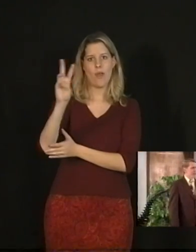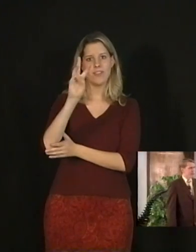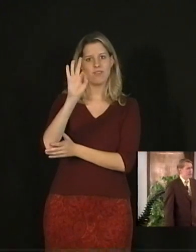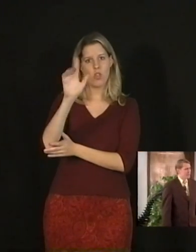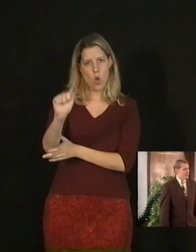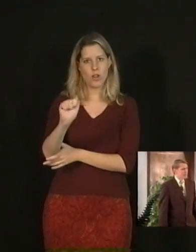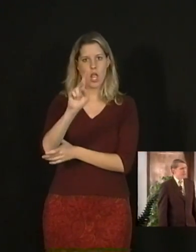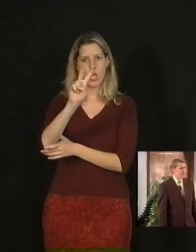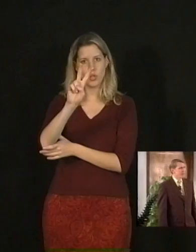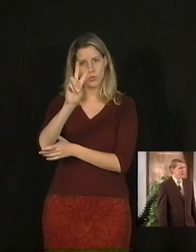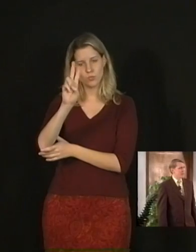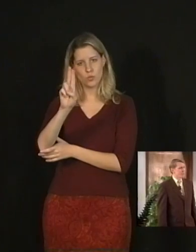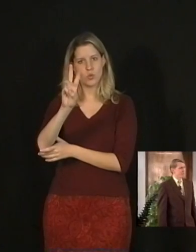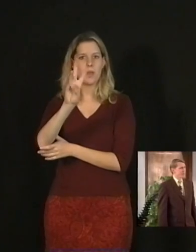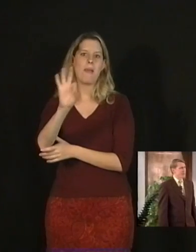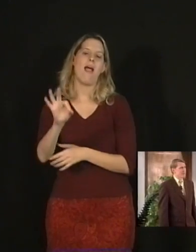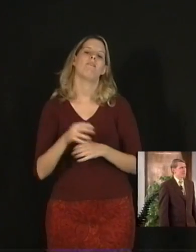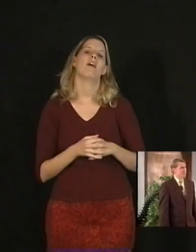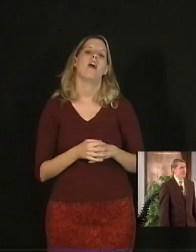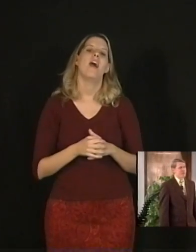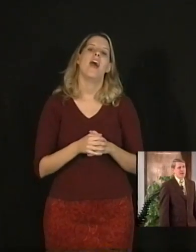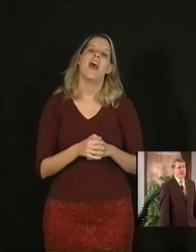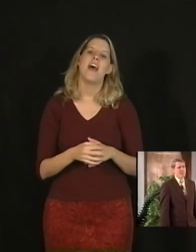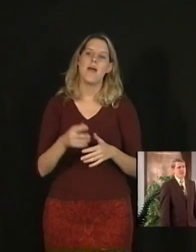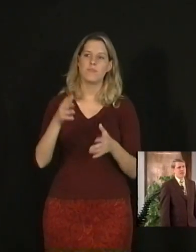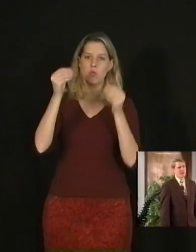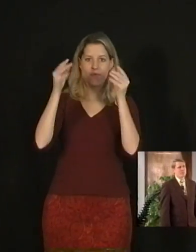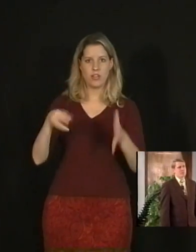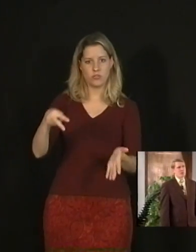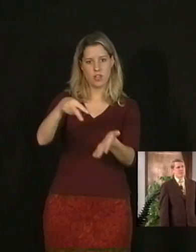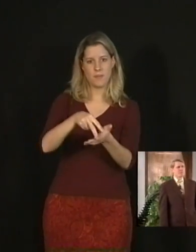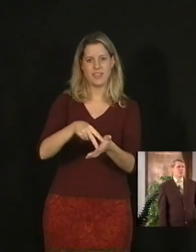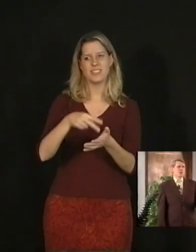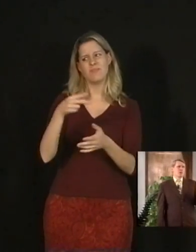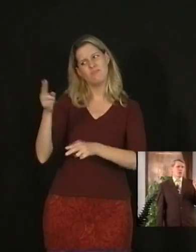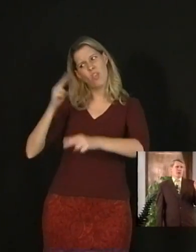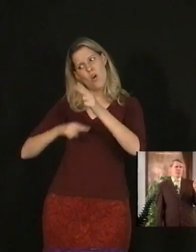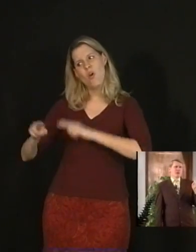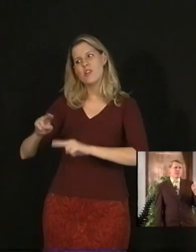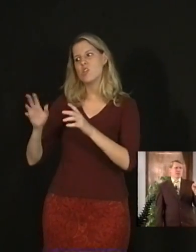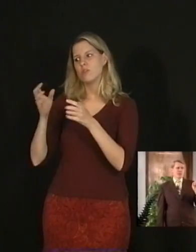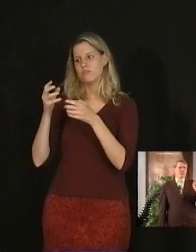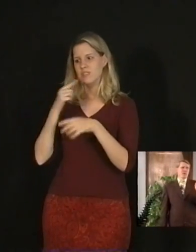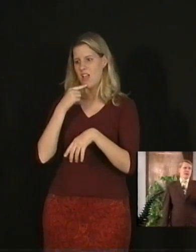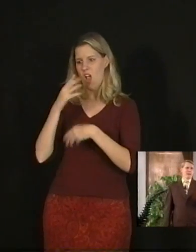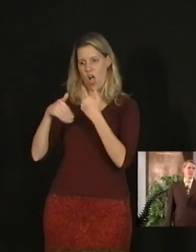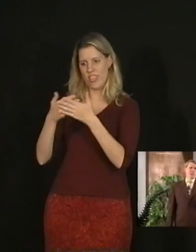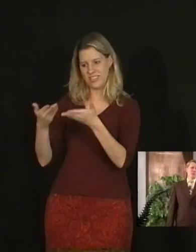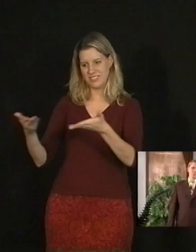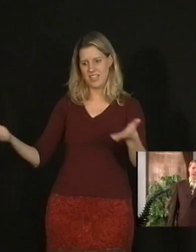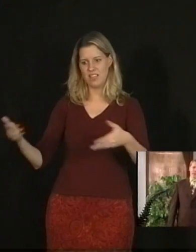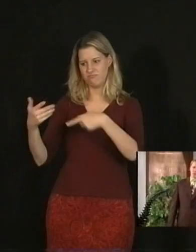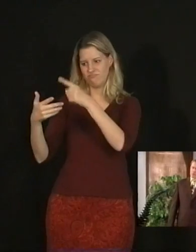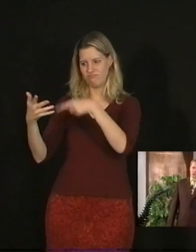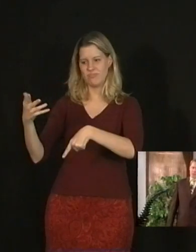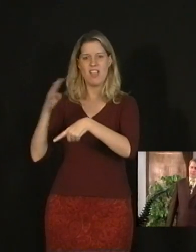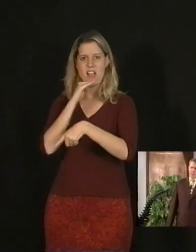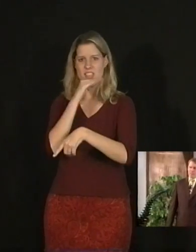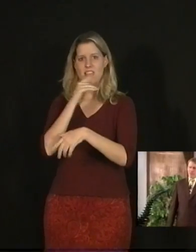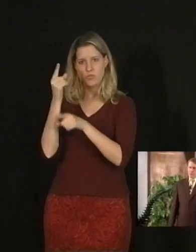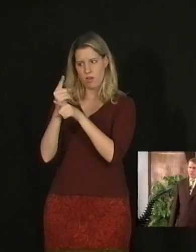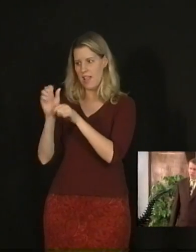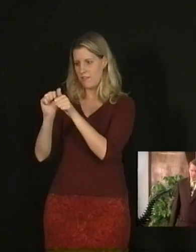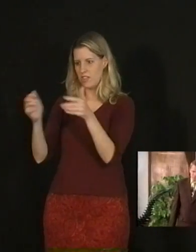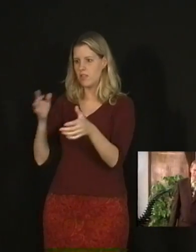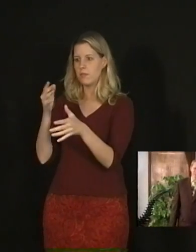West Florida, and the professor got up and he said, now, Mr. Hovind, you're claiming all these things are lies, and you're right. All these